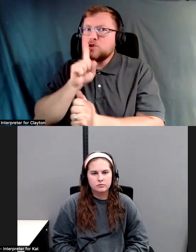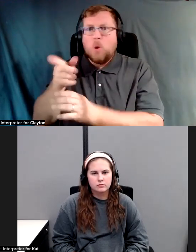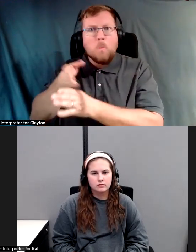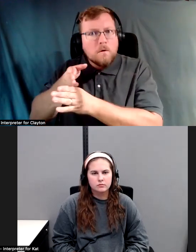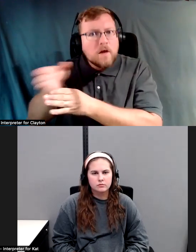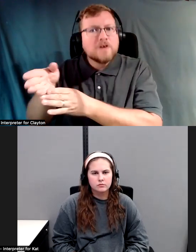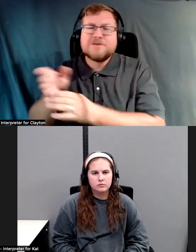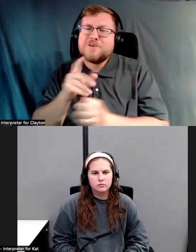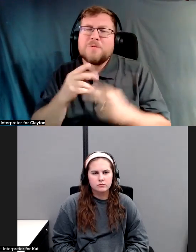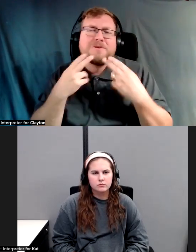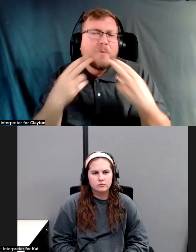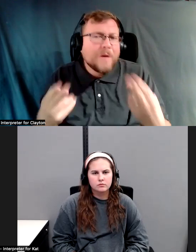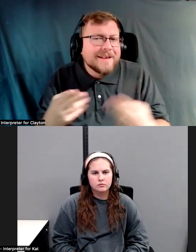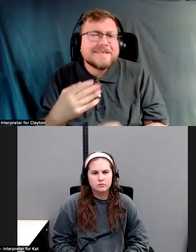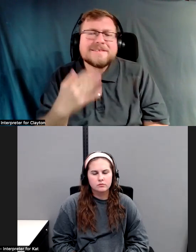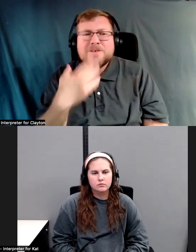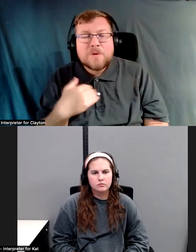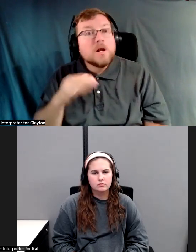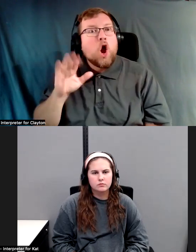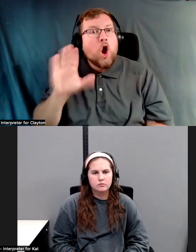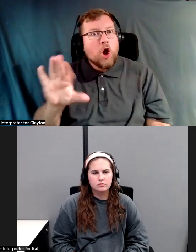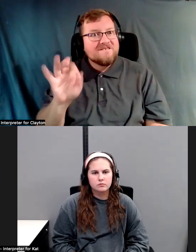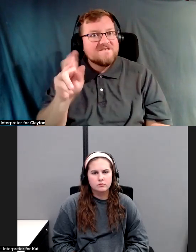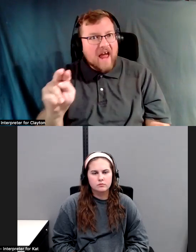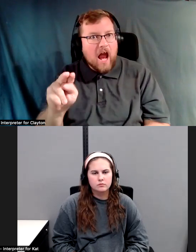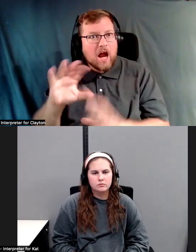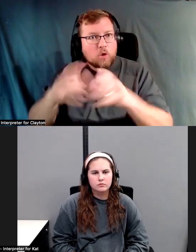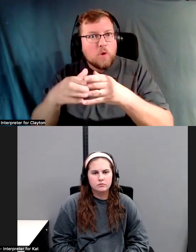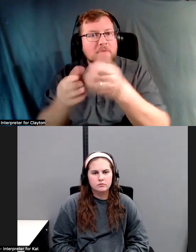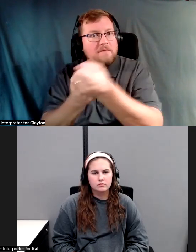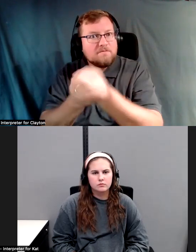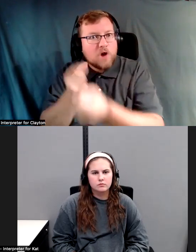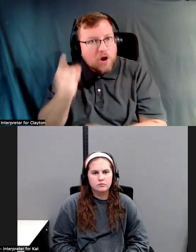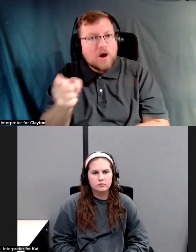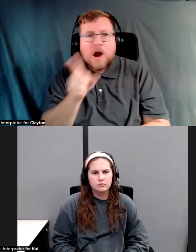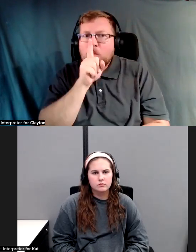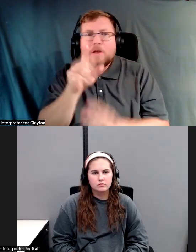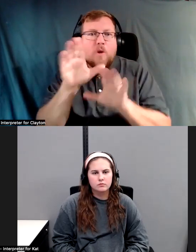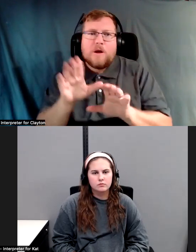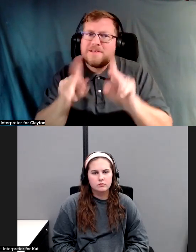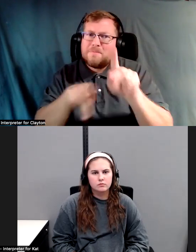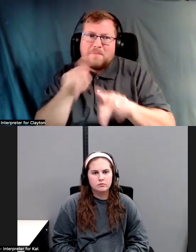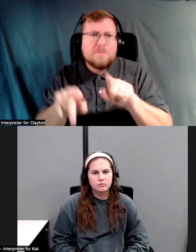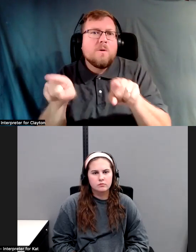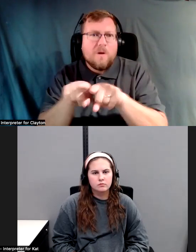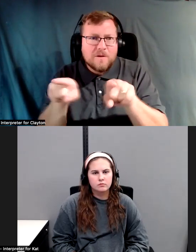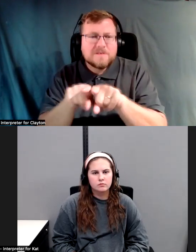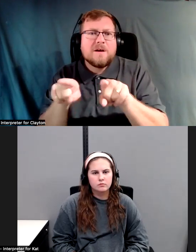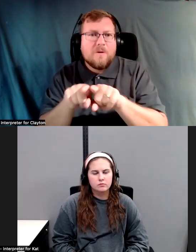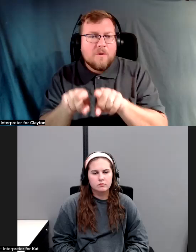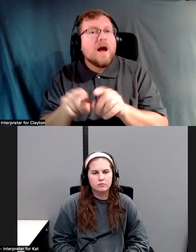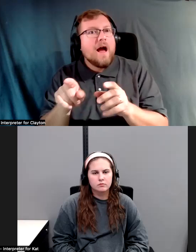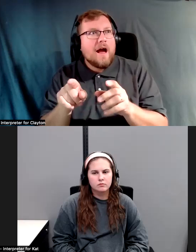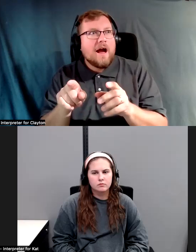sweet. Her fan following, the people that really enjoy her movies are such great people as well. And it's always